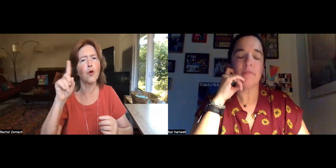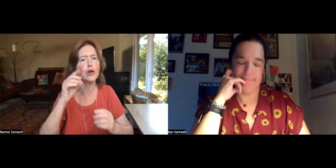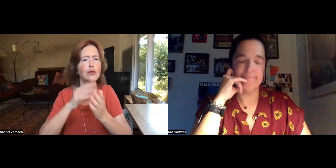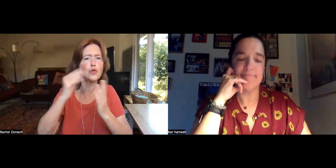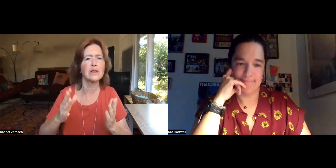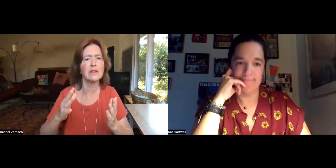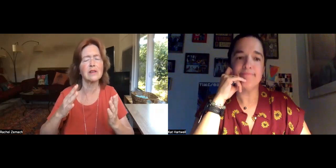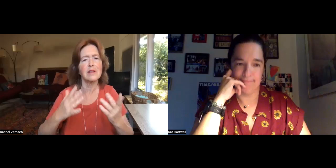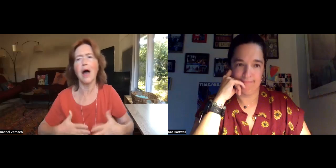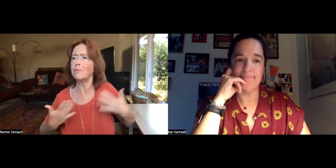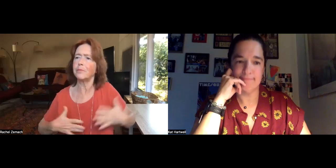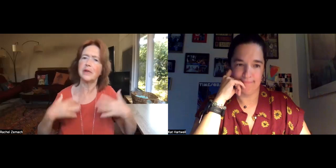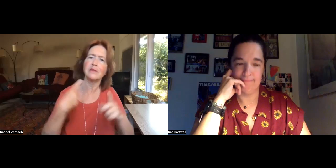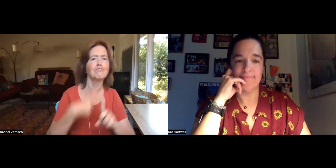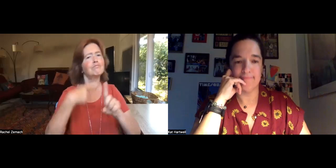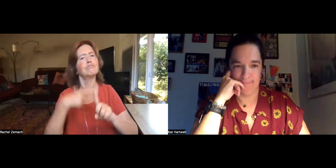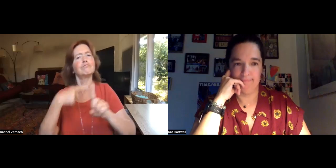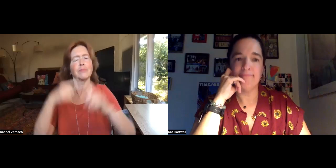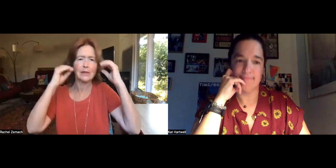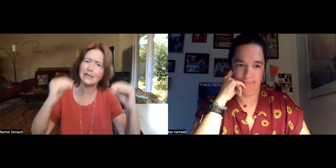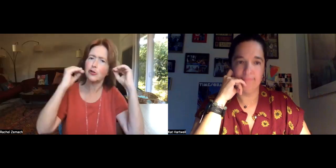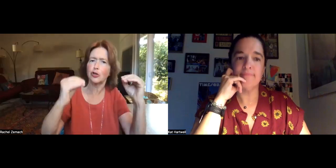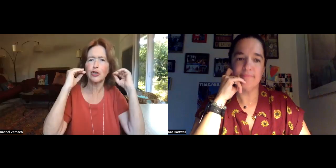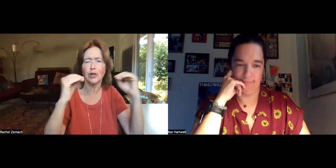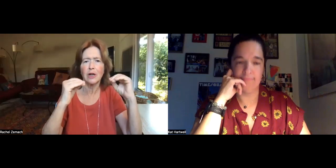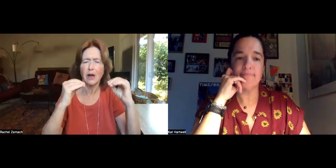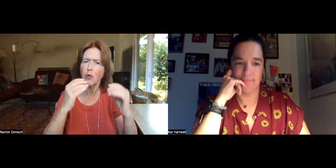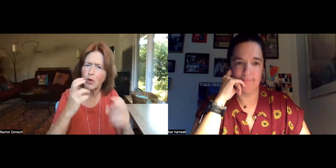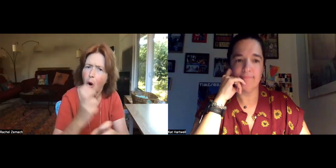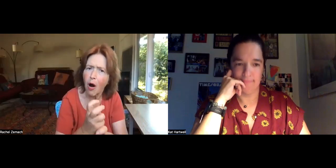a student and teach.